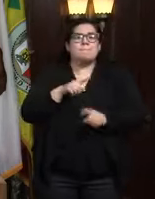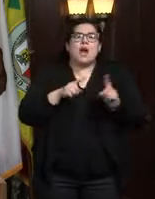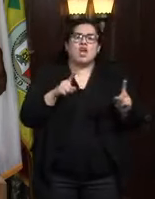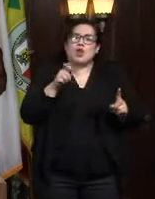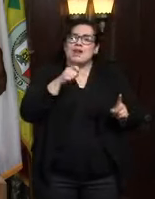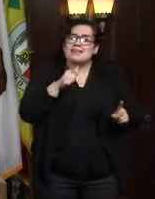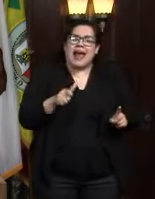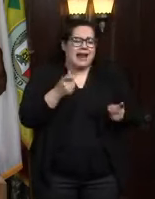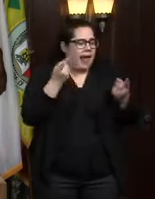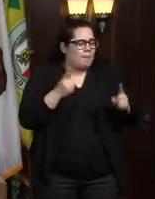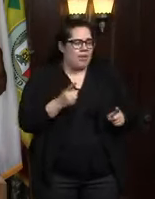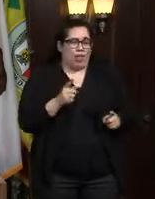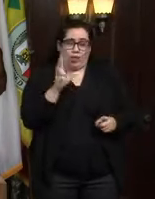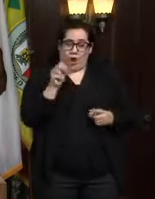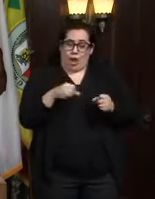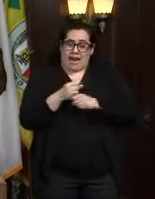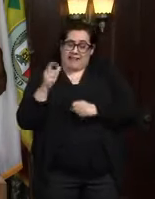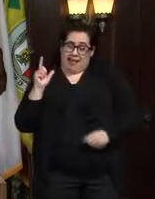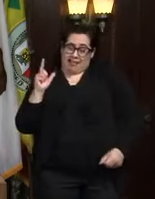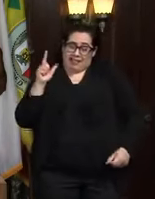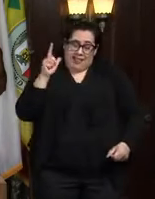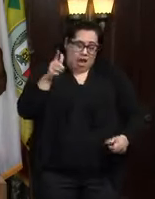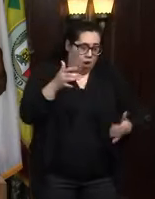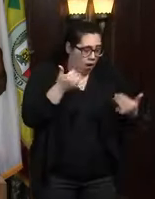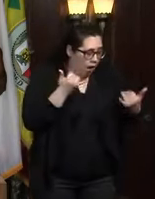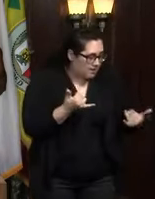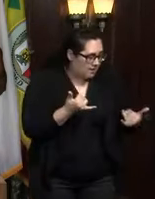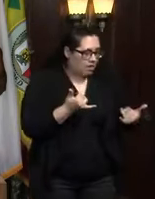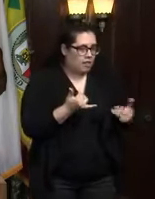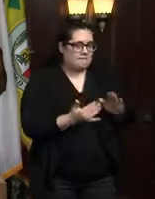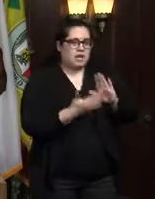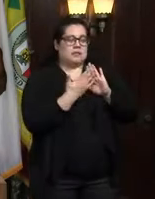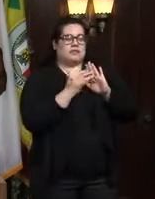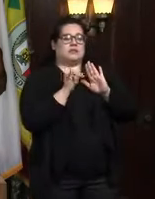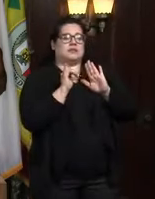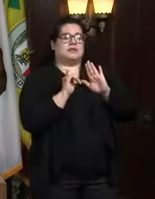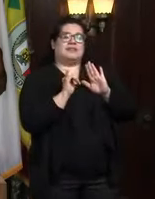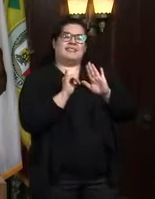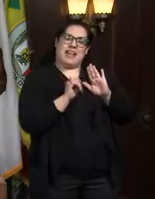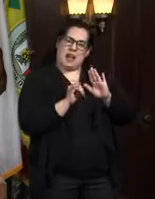nearly 30 years later, we're still facing this issue.